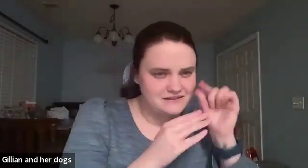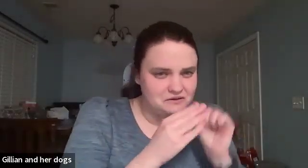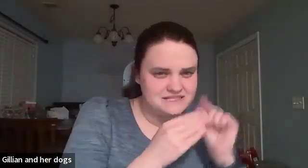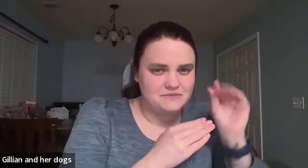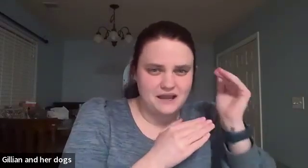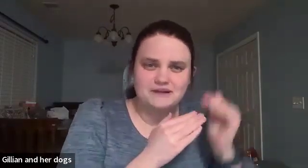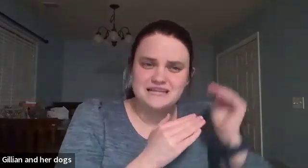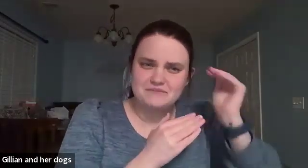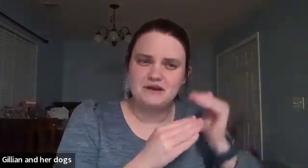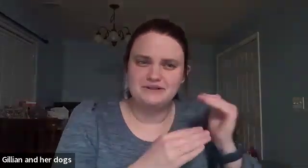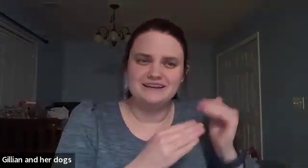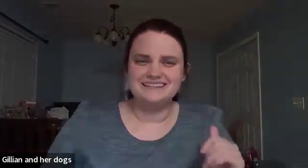the little list, I'm like, I want to stay in my right place.